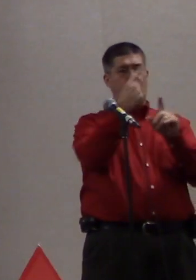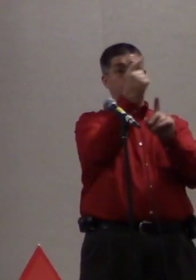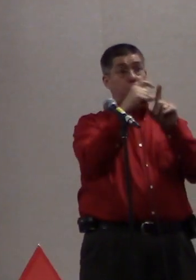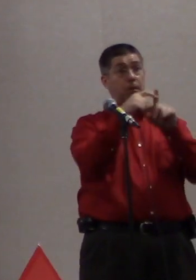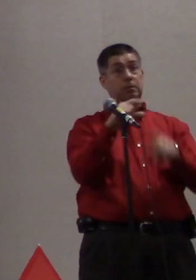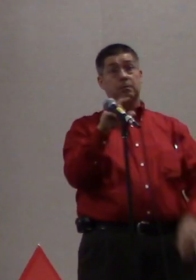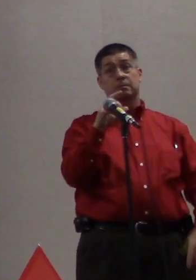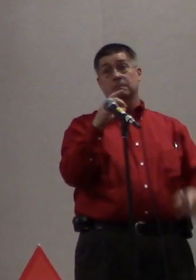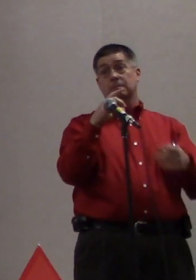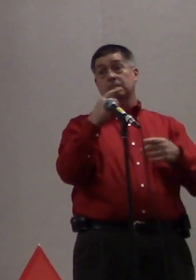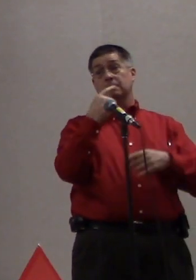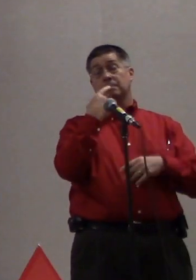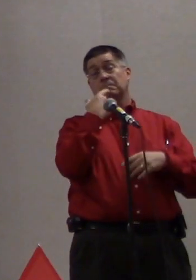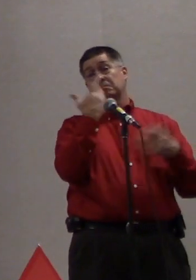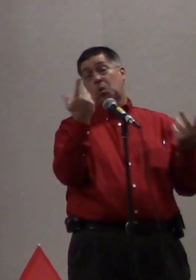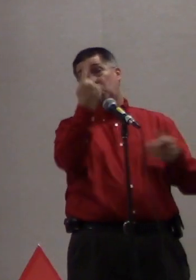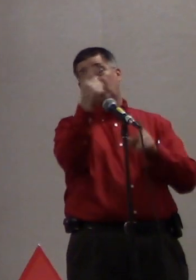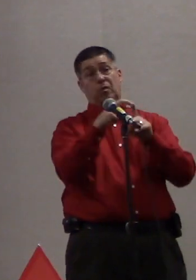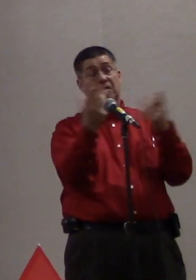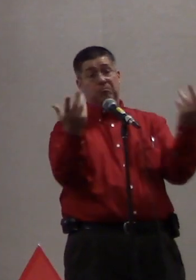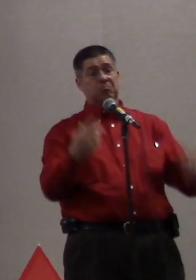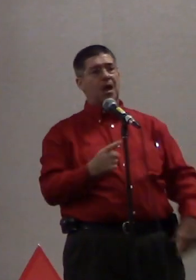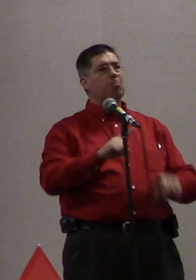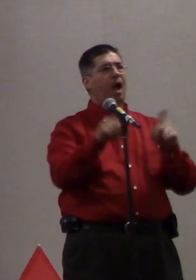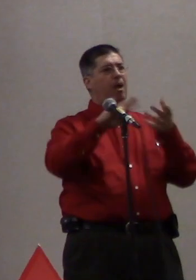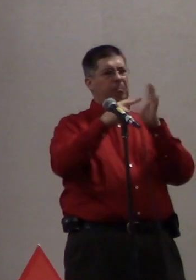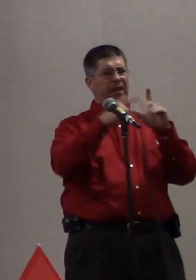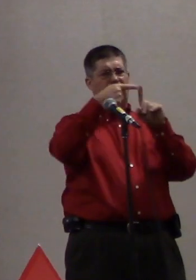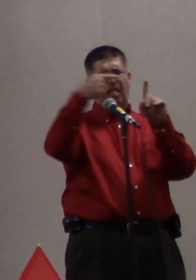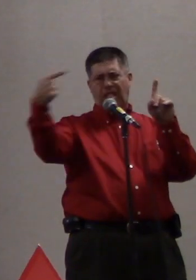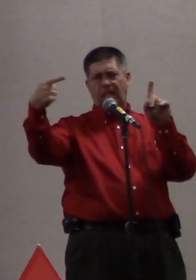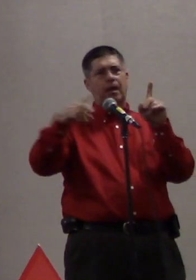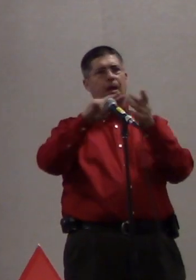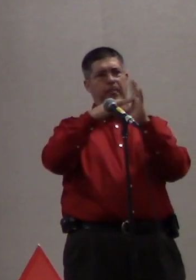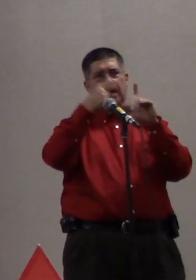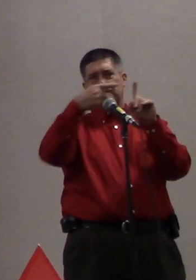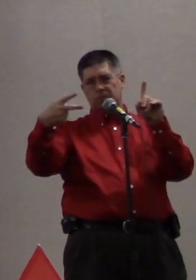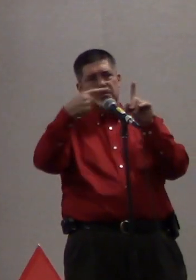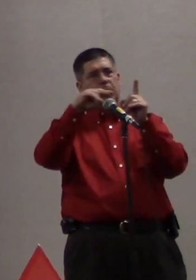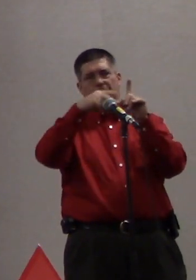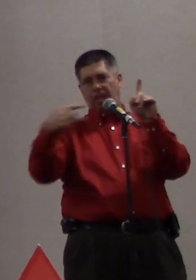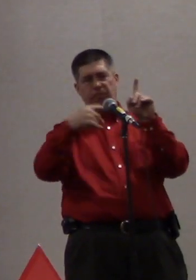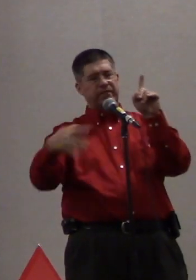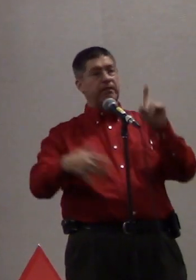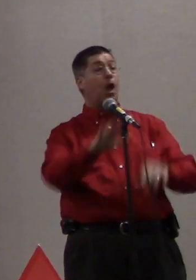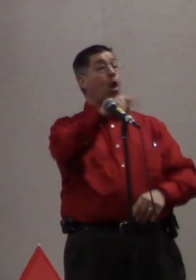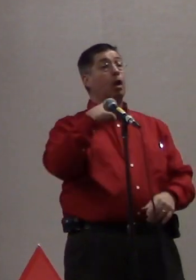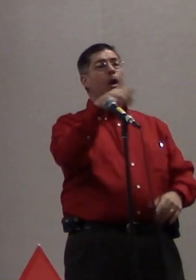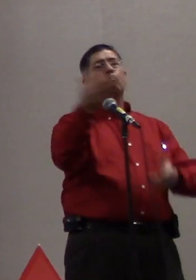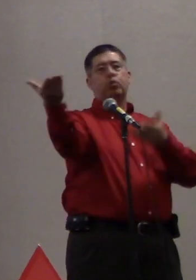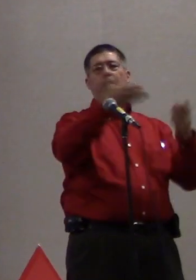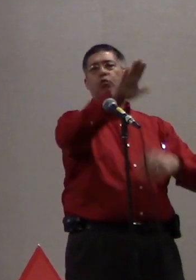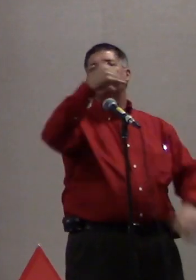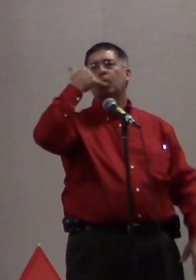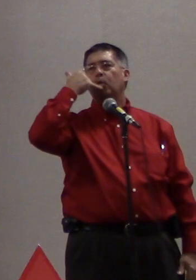multiple meanings? You might have one word, but it could mean this, it could mean this, it could mean this, and